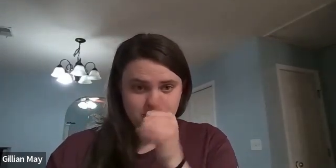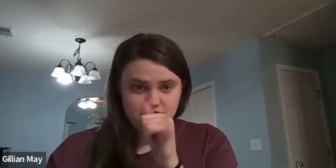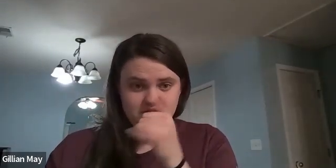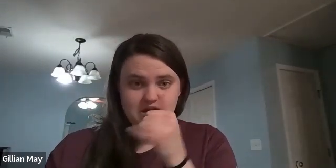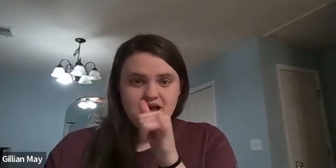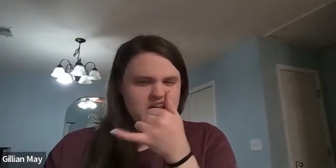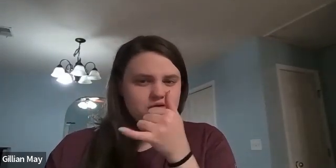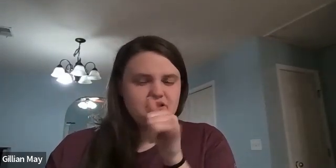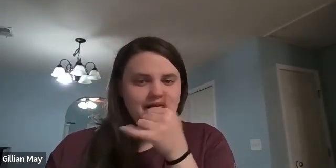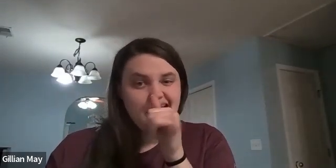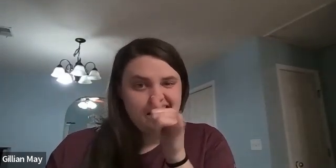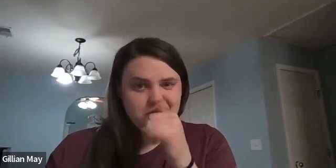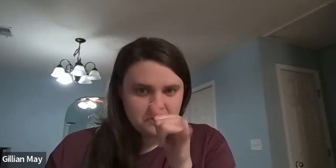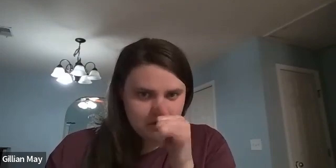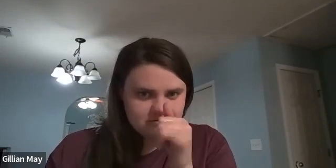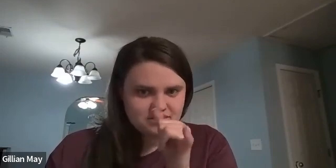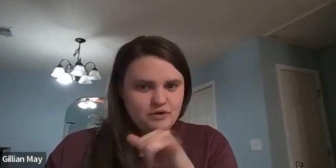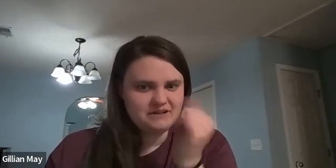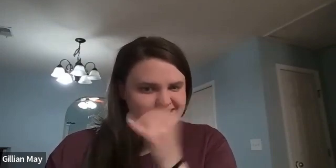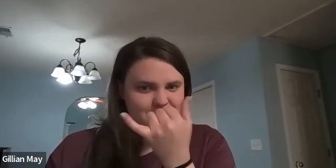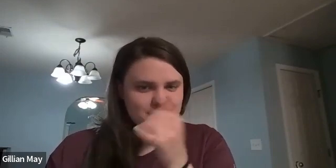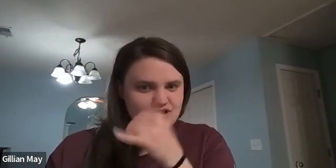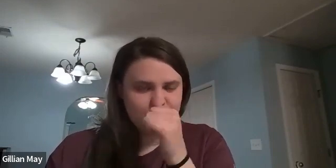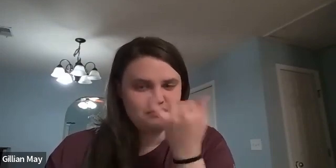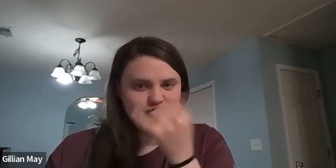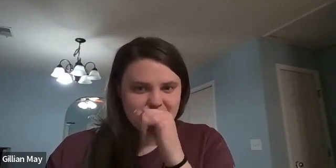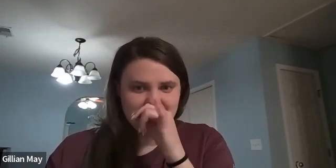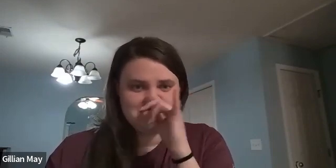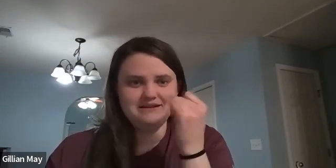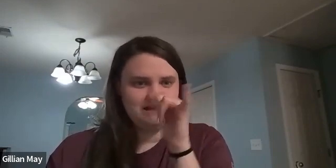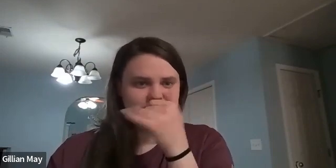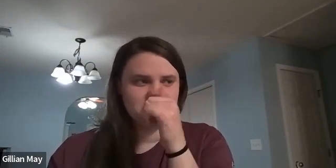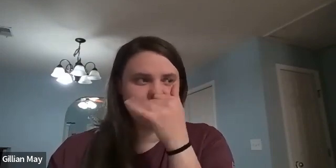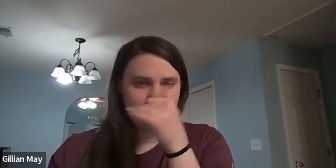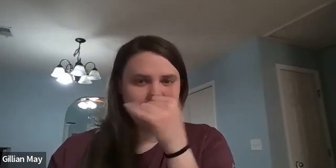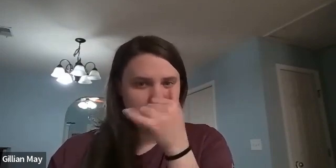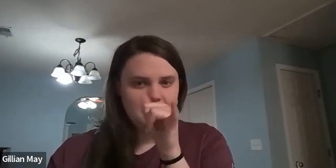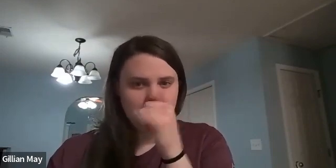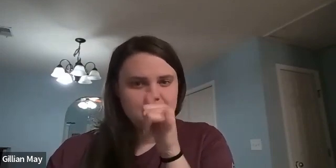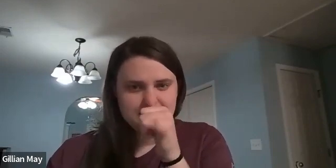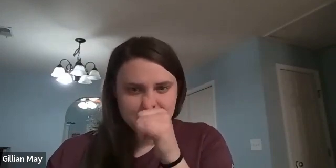nose. You don't really like hit your nose, so don't be like smacking yourself with your nose trying to say silly. It's just in front. Silly.